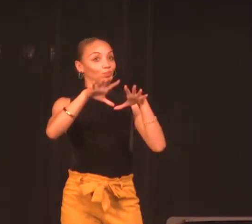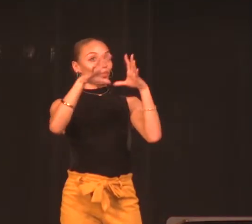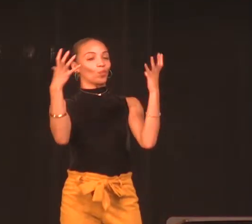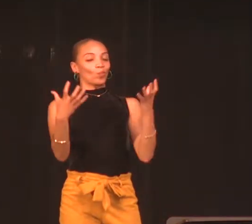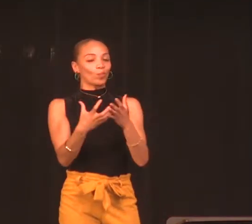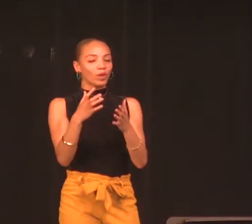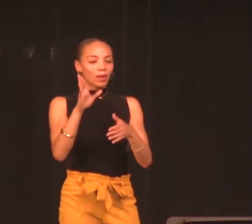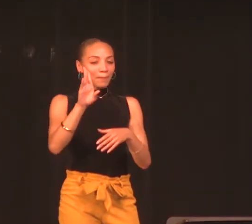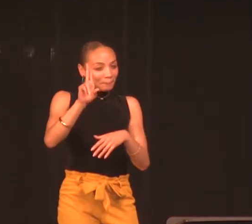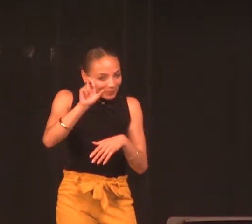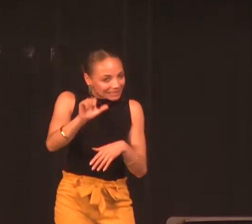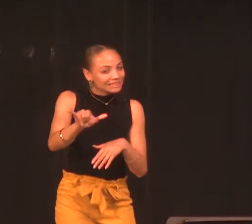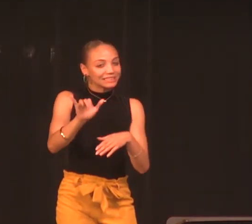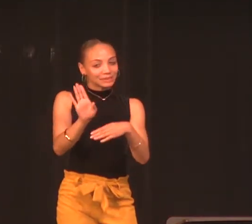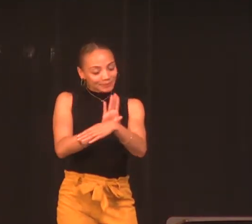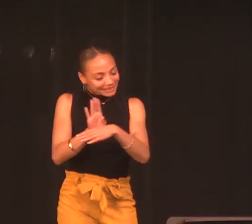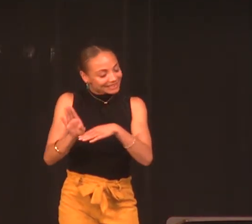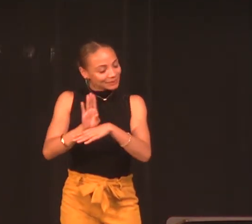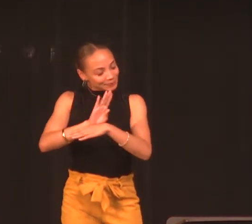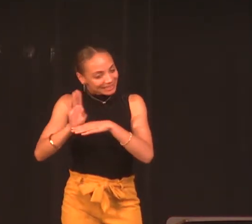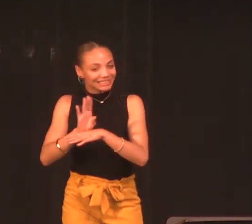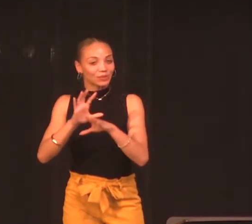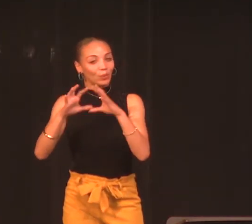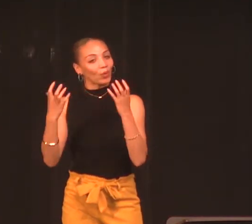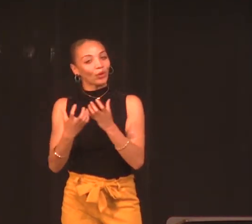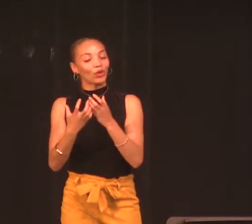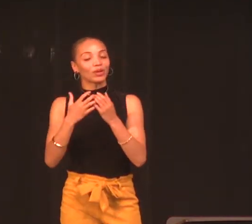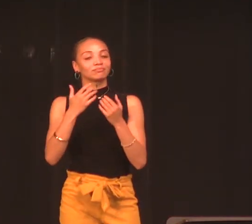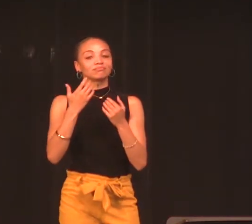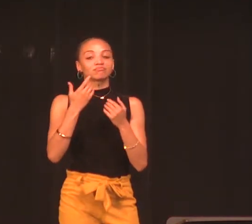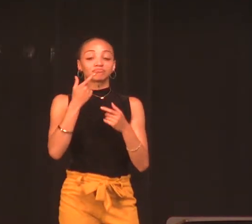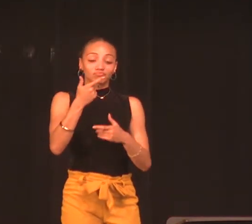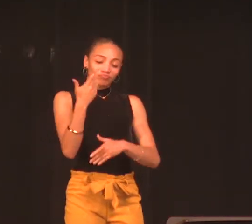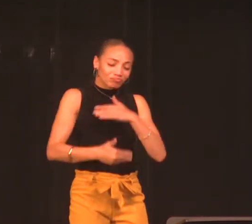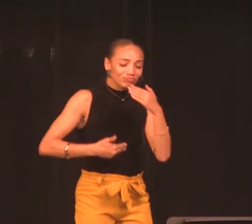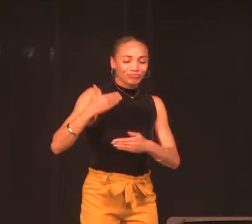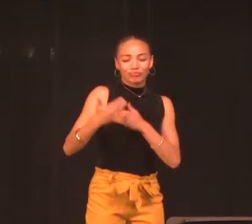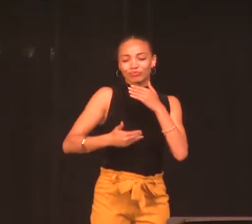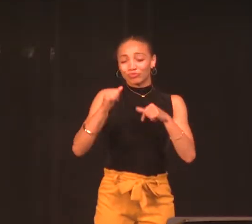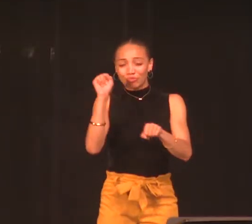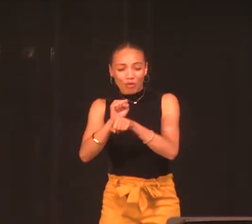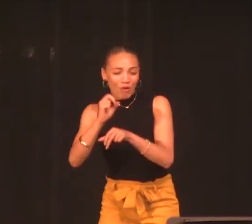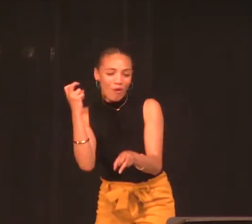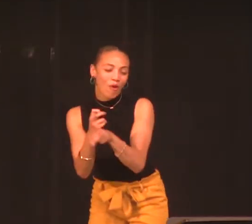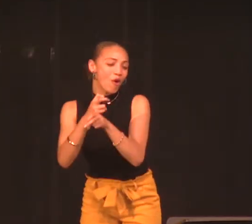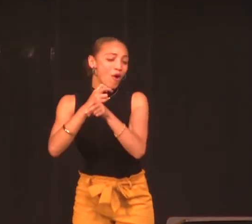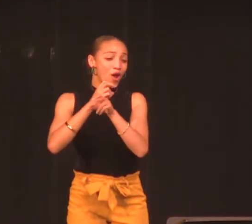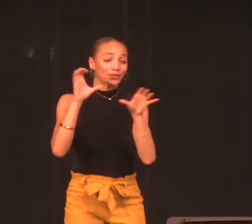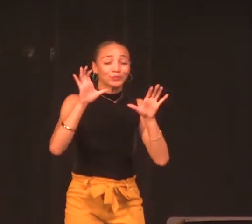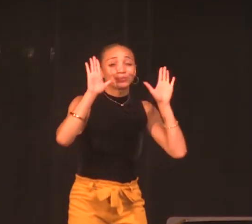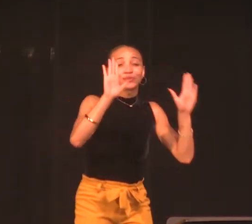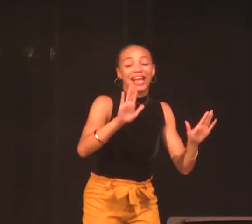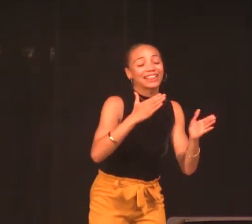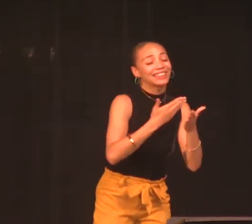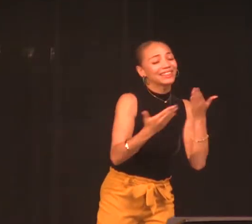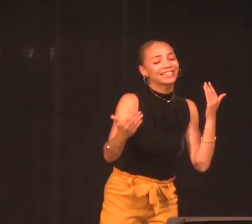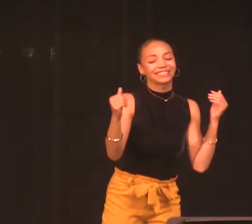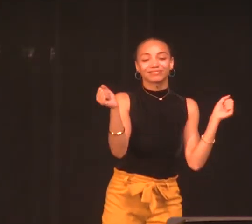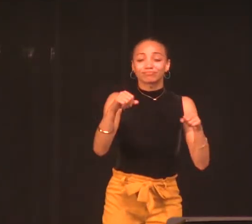Remember, the world is a busy, busy place. As you go along your journey, you will